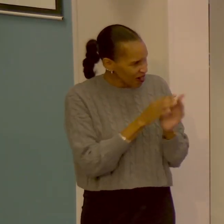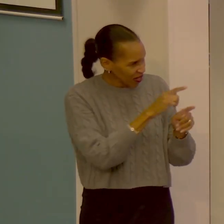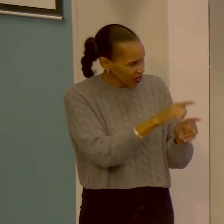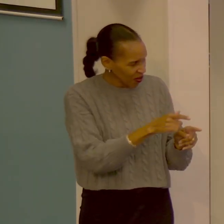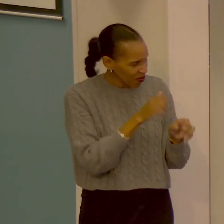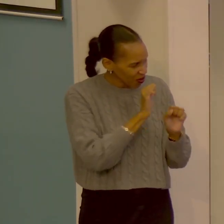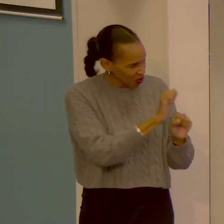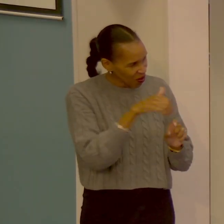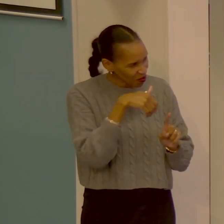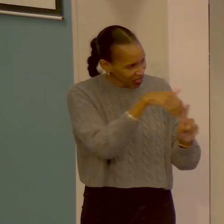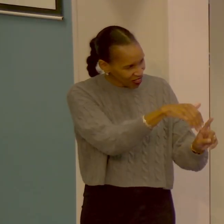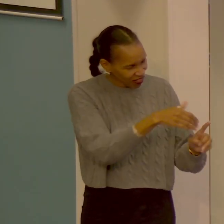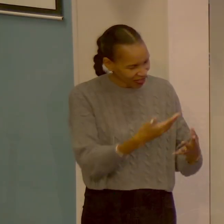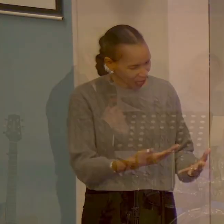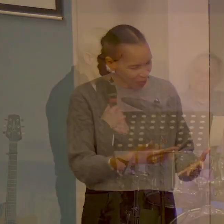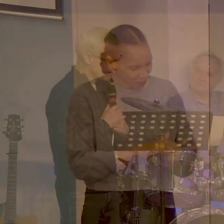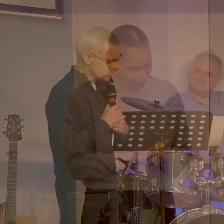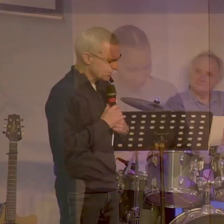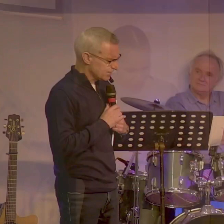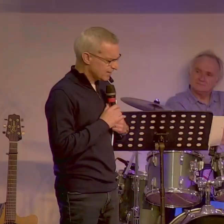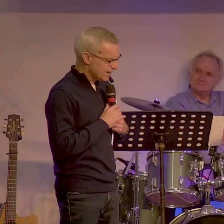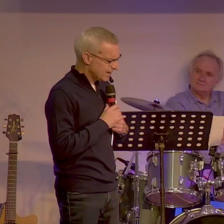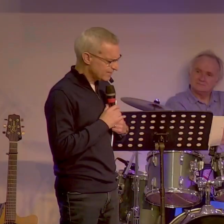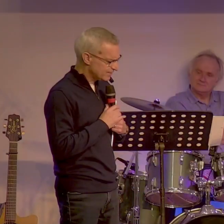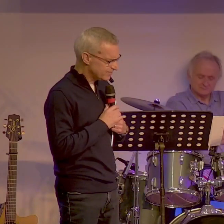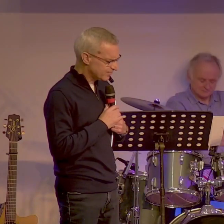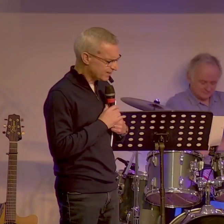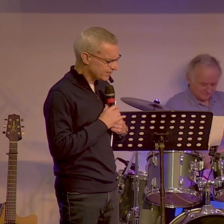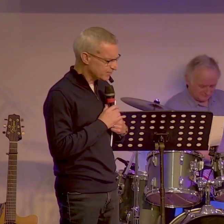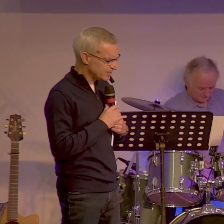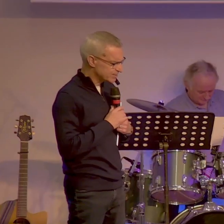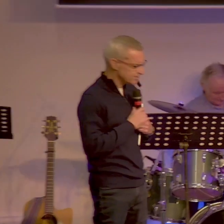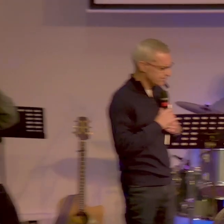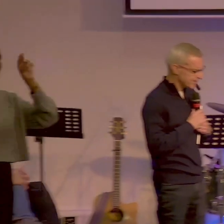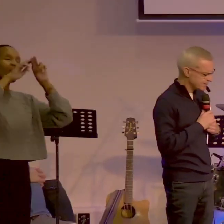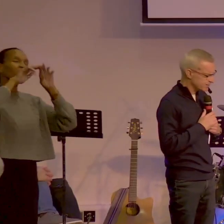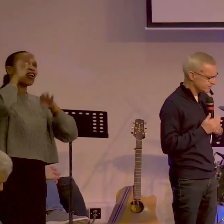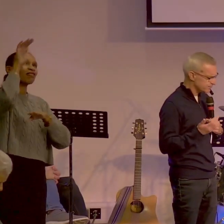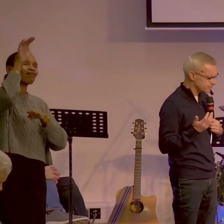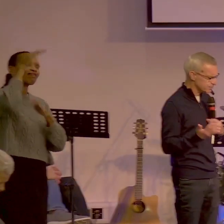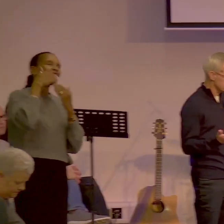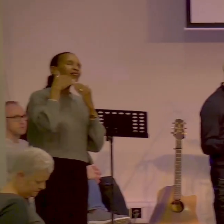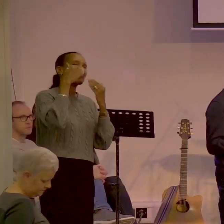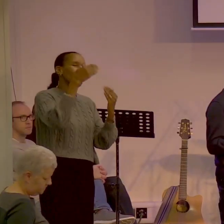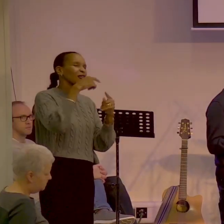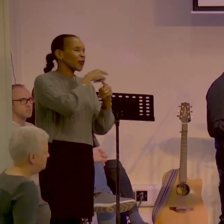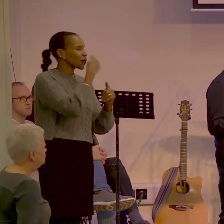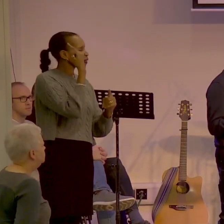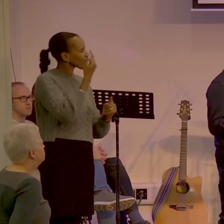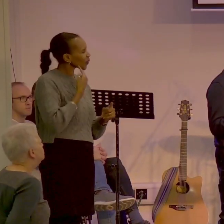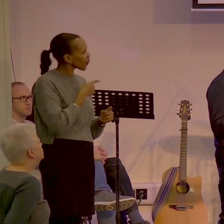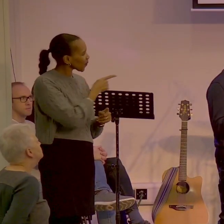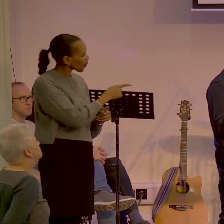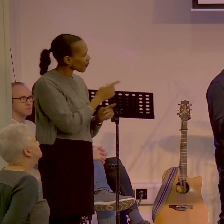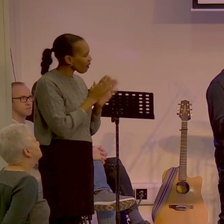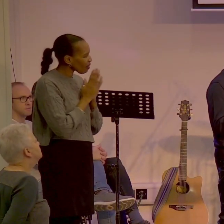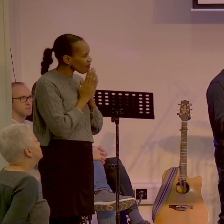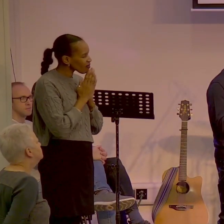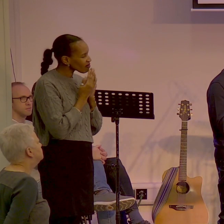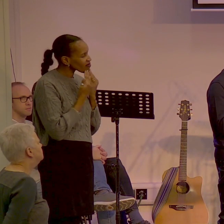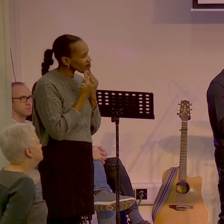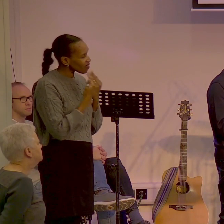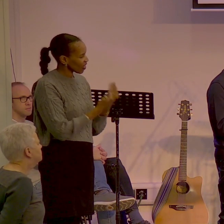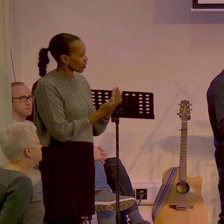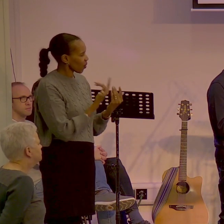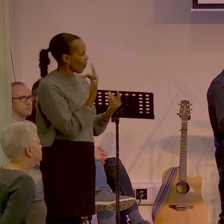your ministry area. Heavenly Father, we do thank you for Sue. Thank you that